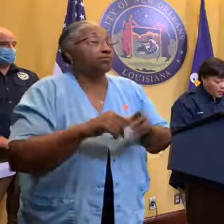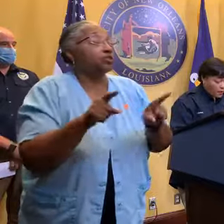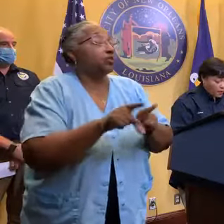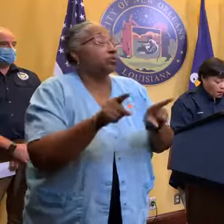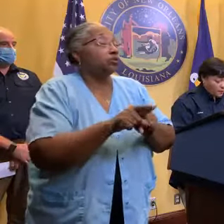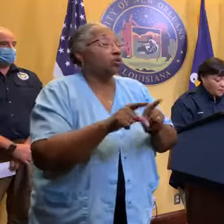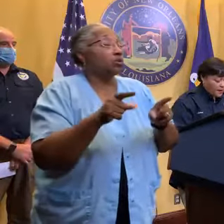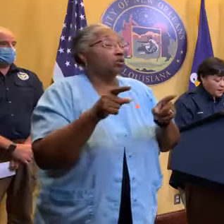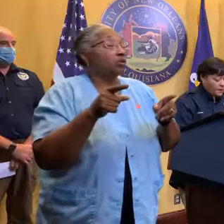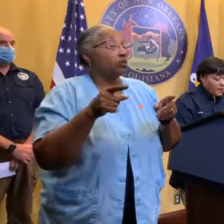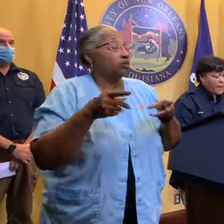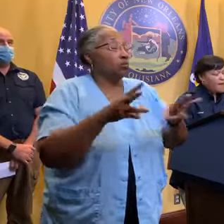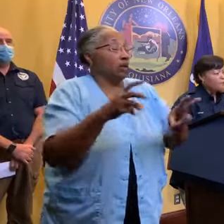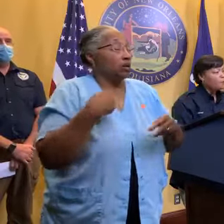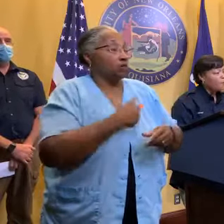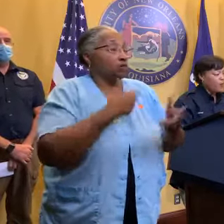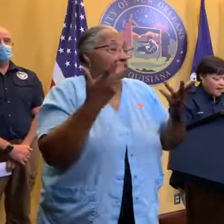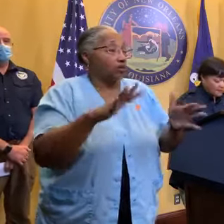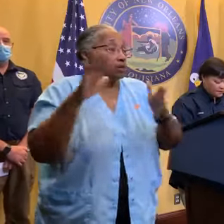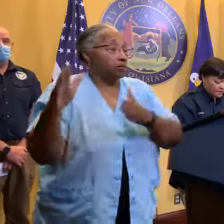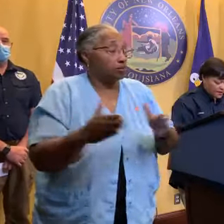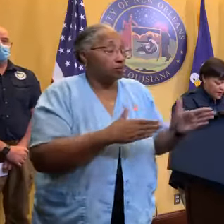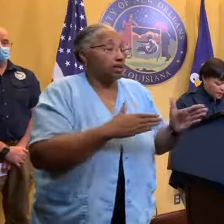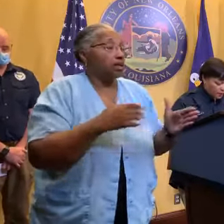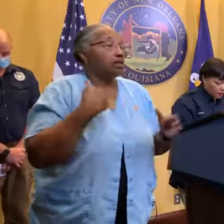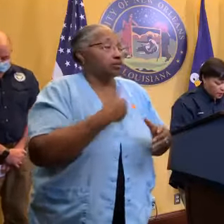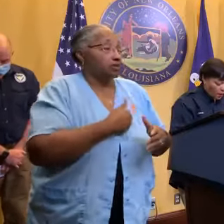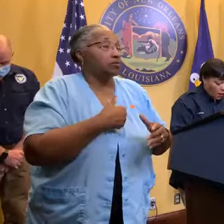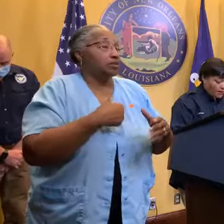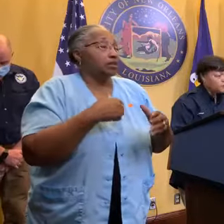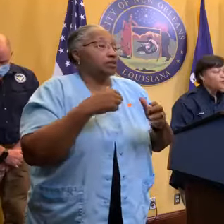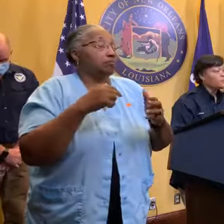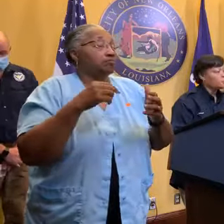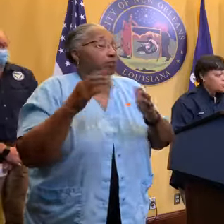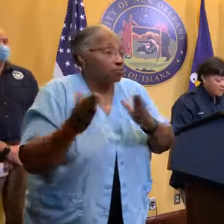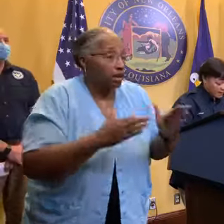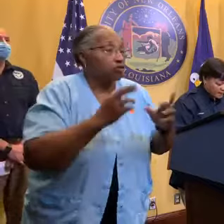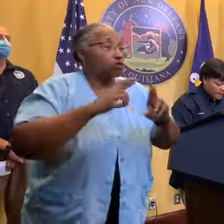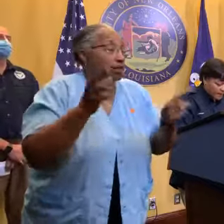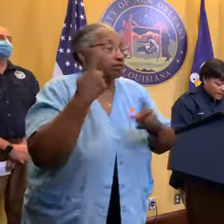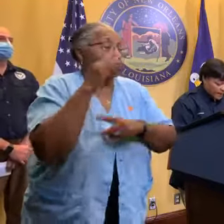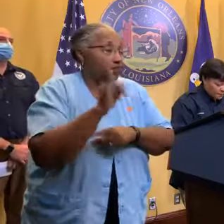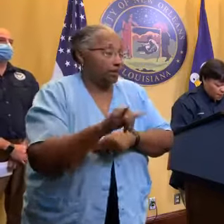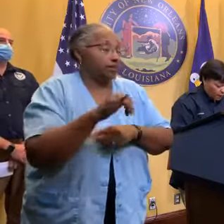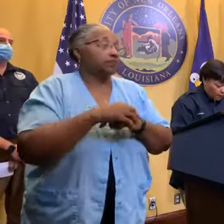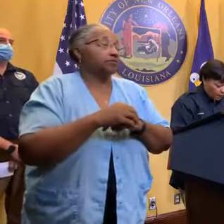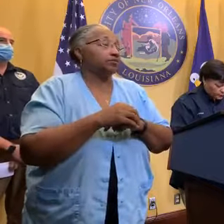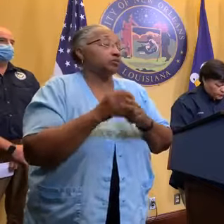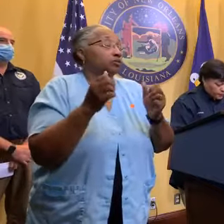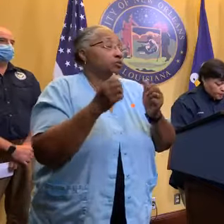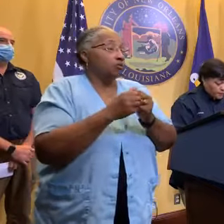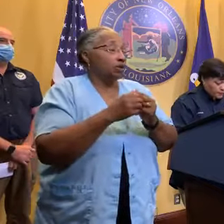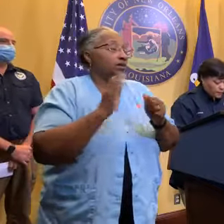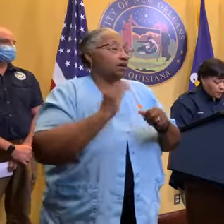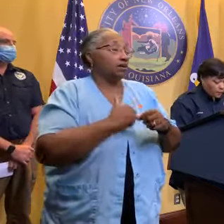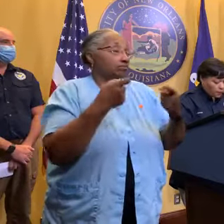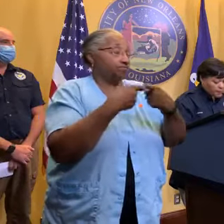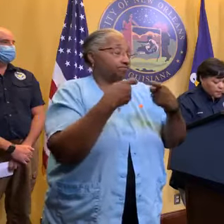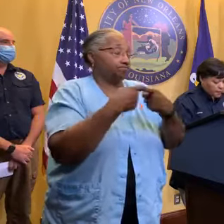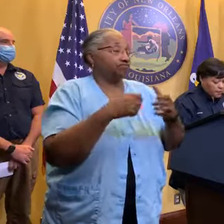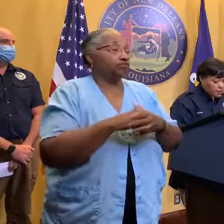how we are prepared and have been proactive in that regard as it relates to redundancy and power. City